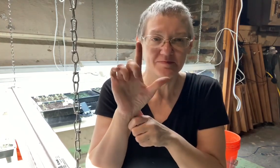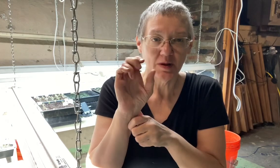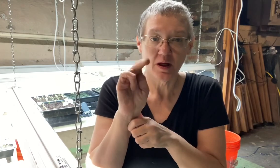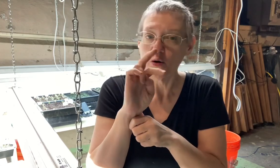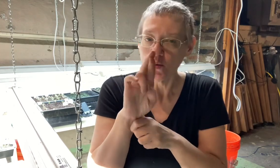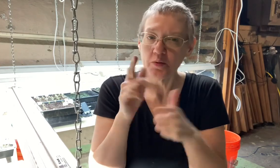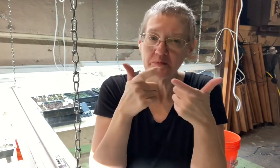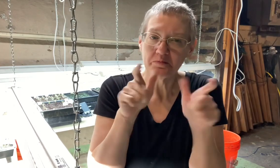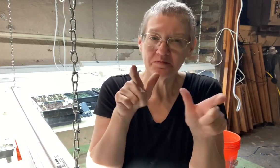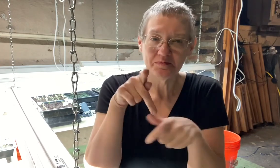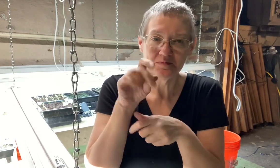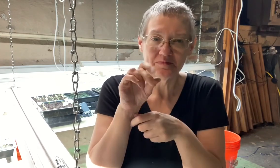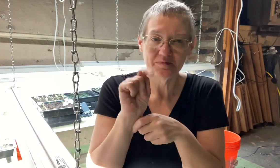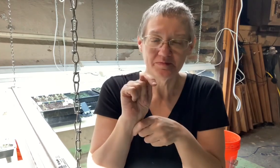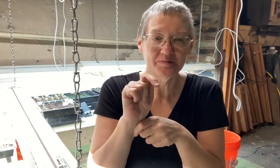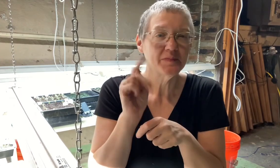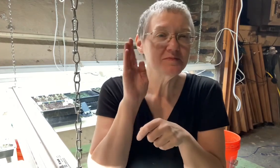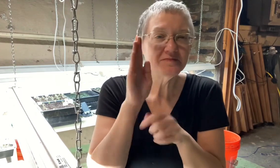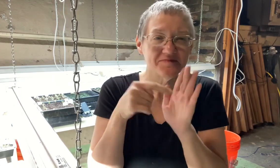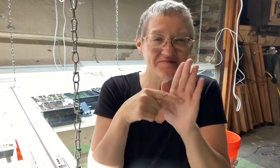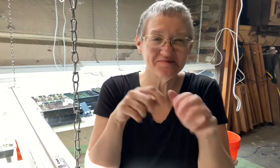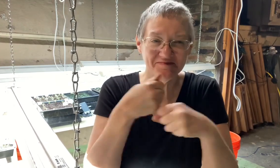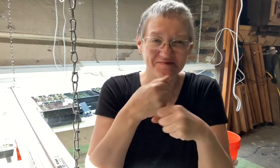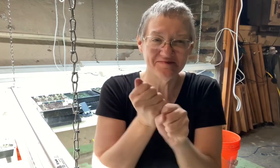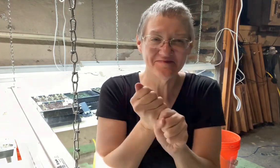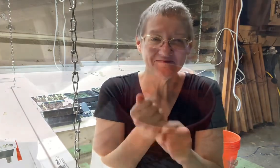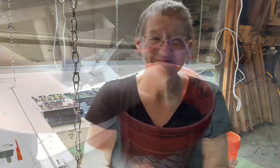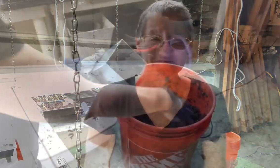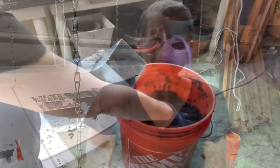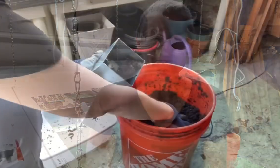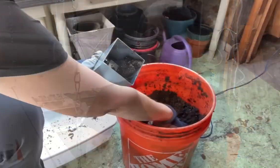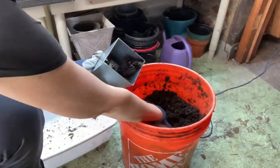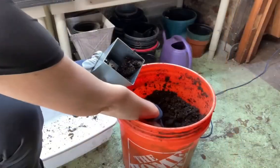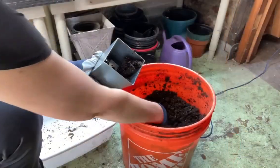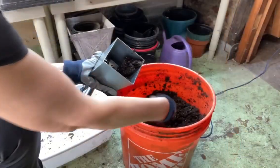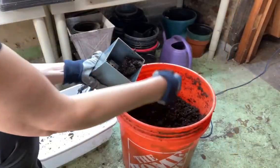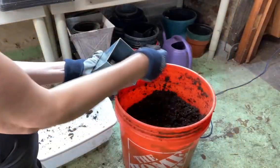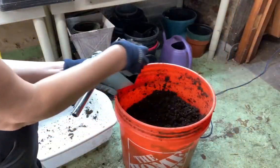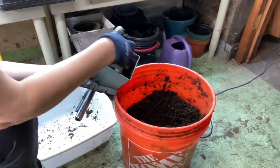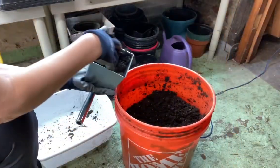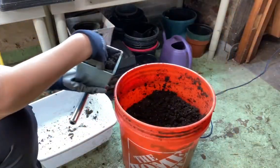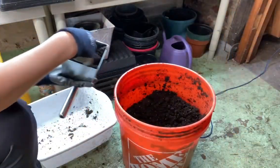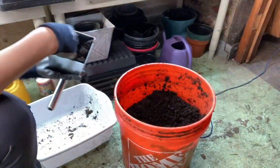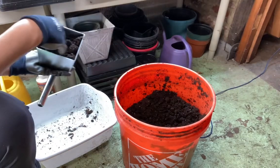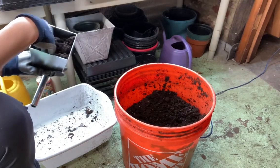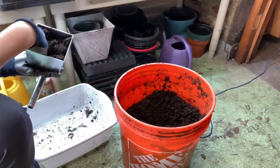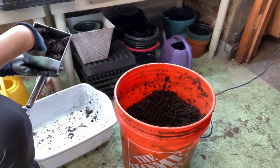these big soil blocks, but you can also use big pots. But let me show you how I made these.